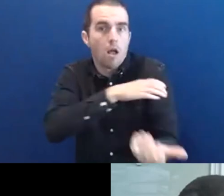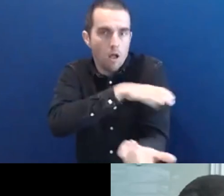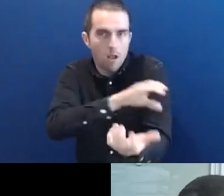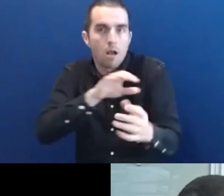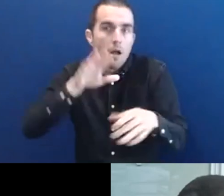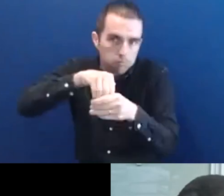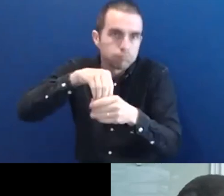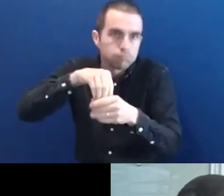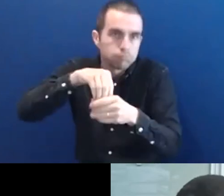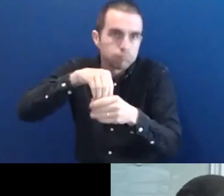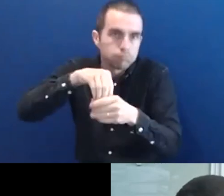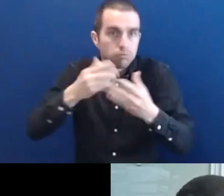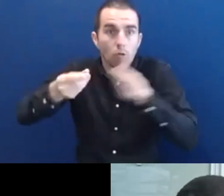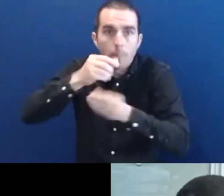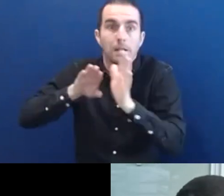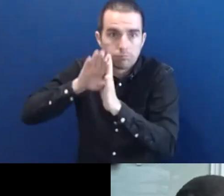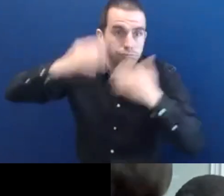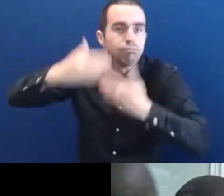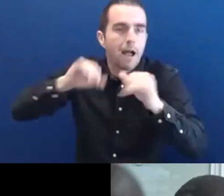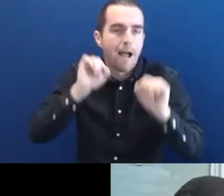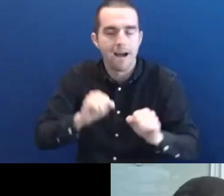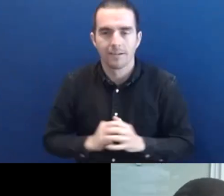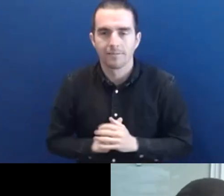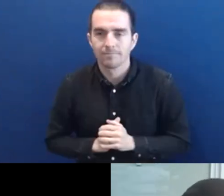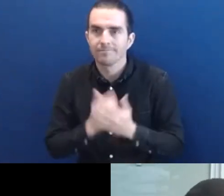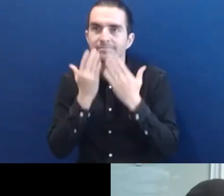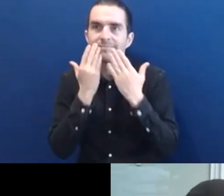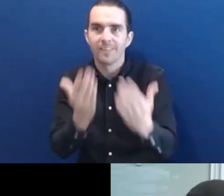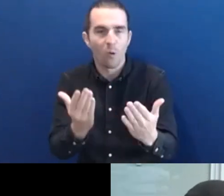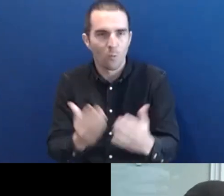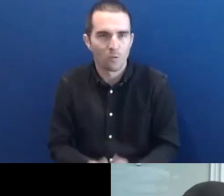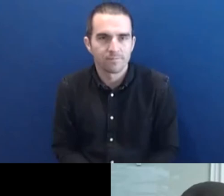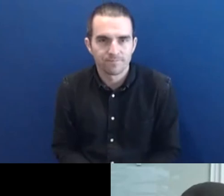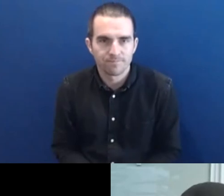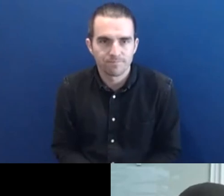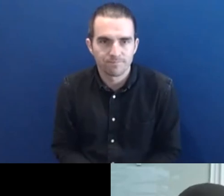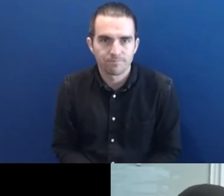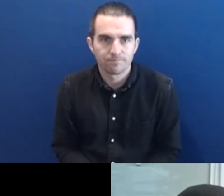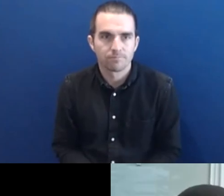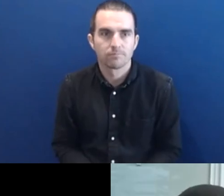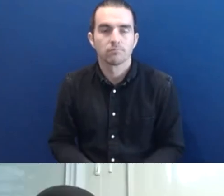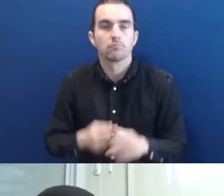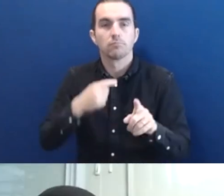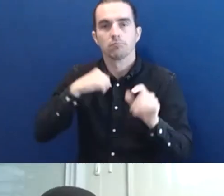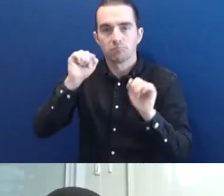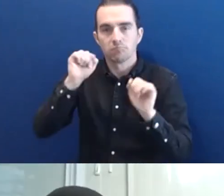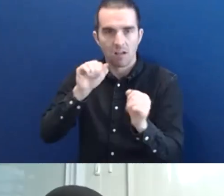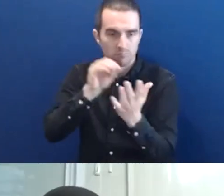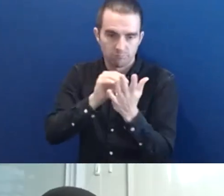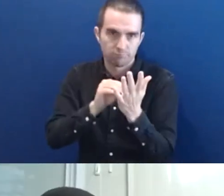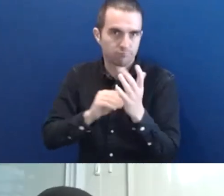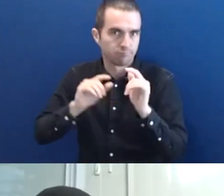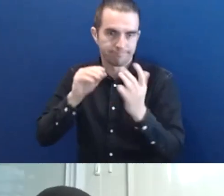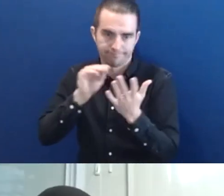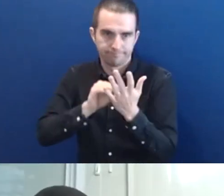I can put as risks that are facing. Thank you very much, Agostino. I would like to hand over to